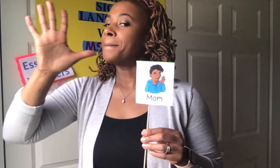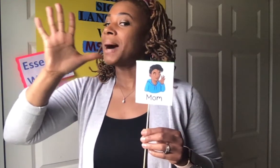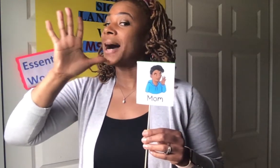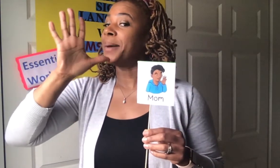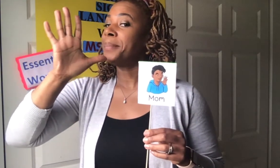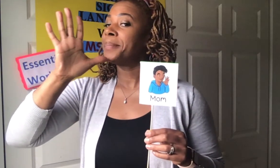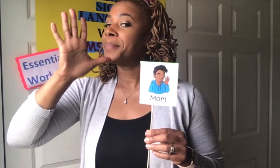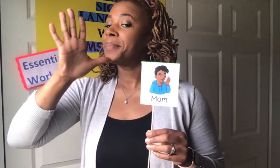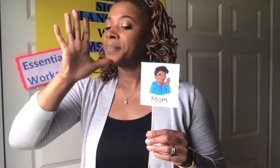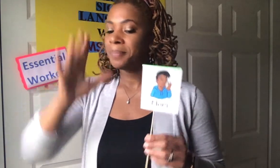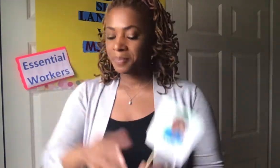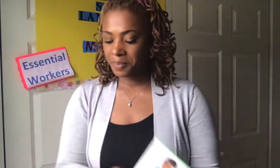mom,